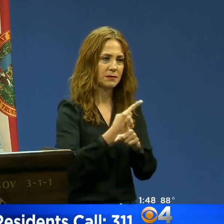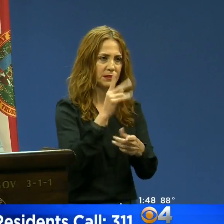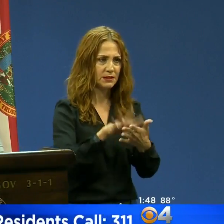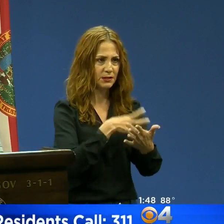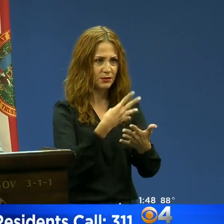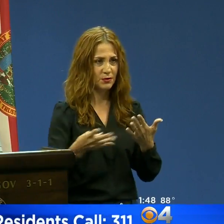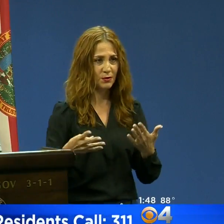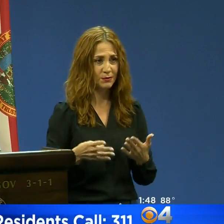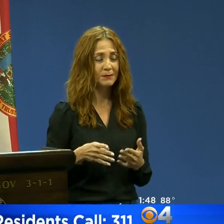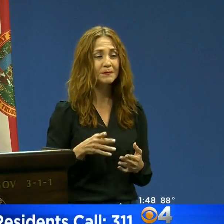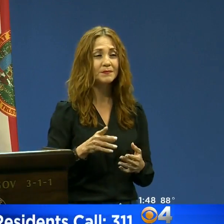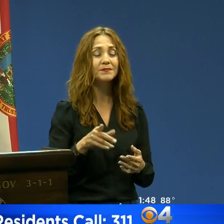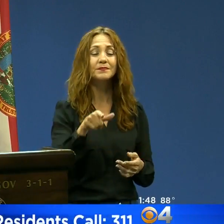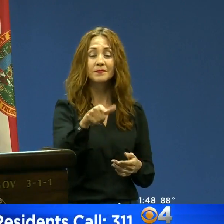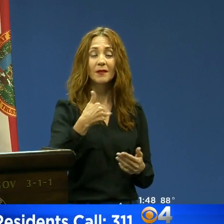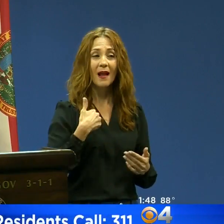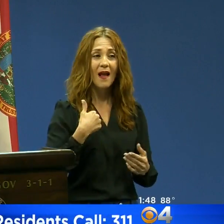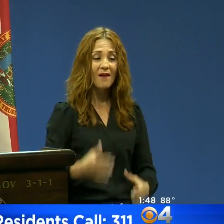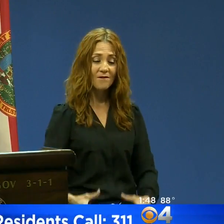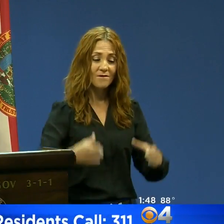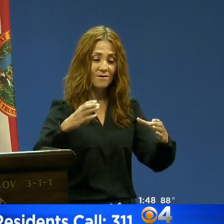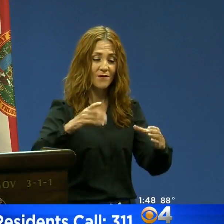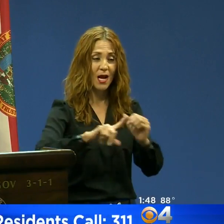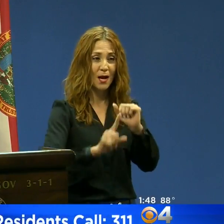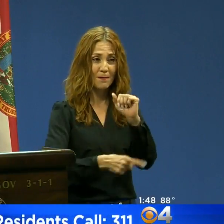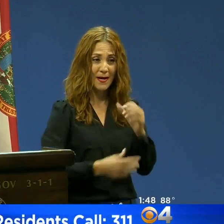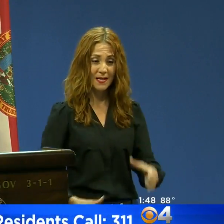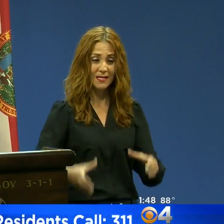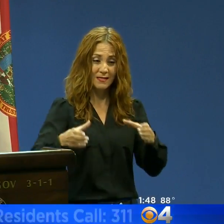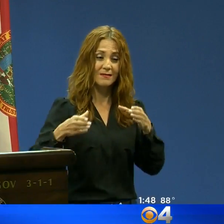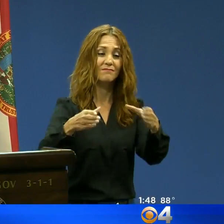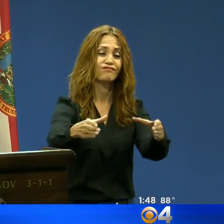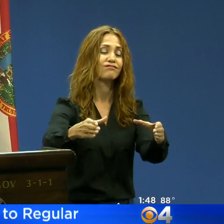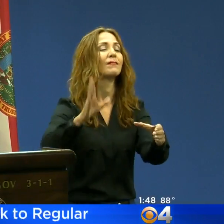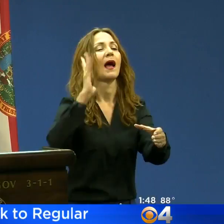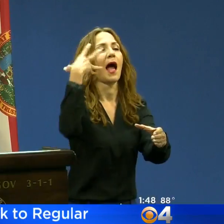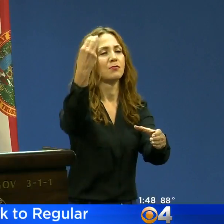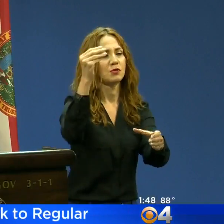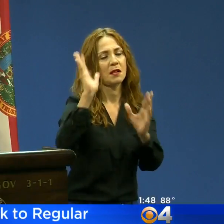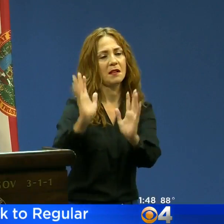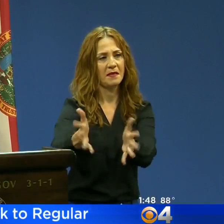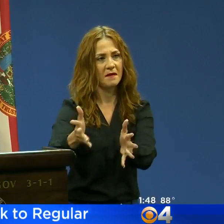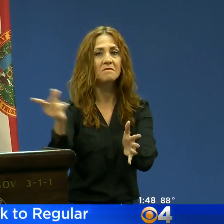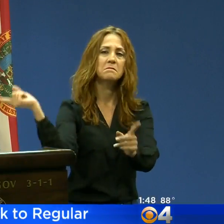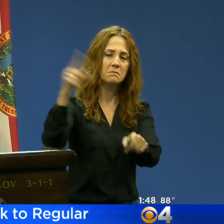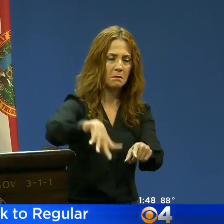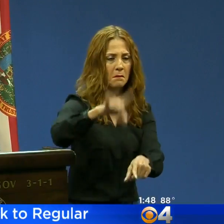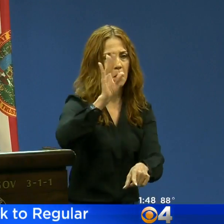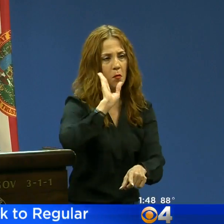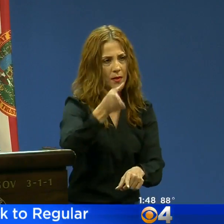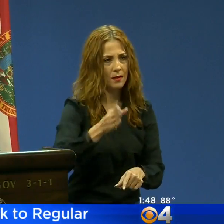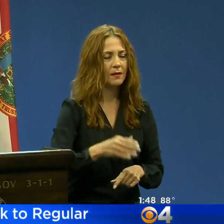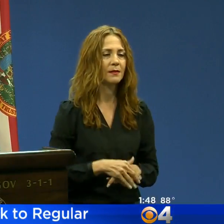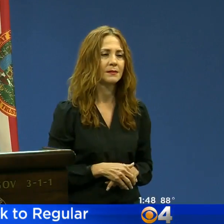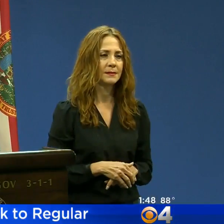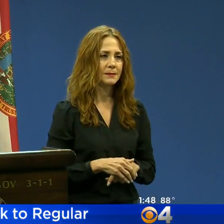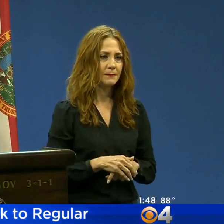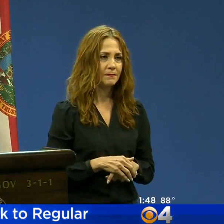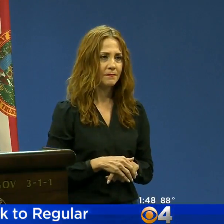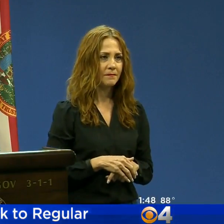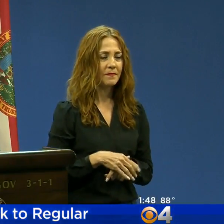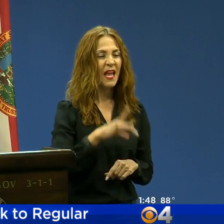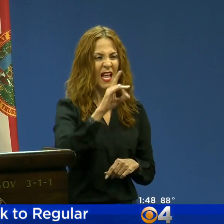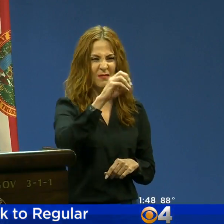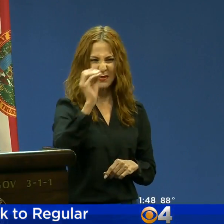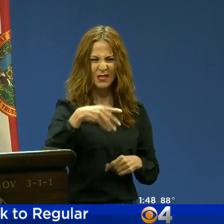about 80% yesterday. Bulky waste. All available bulky waste crews are out. Contracted crews are